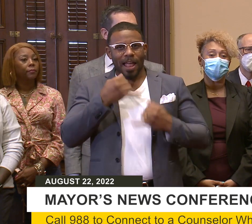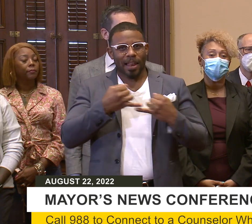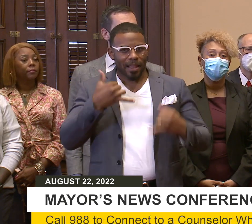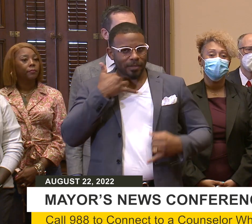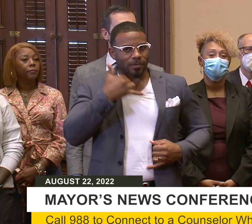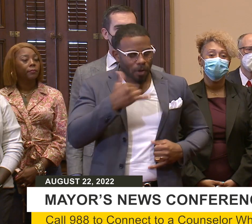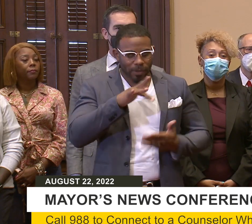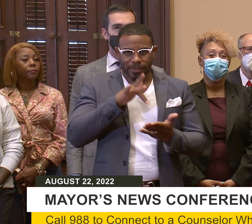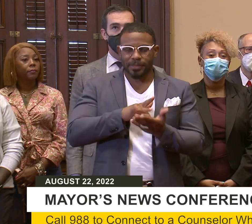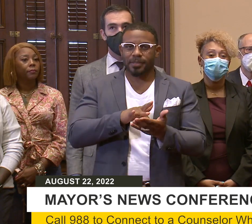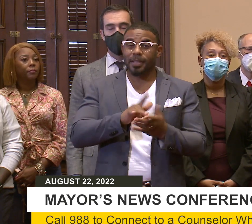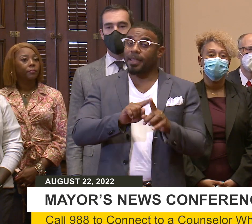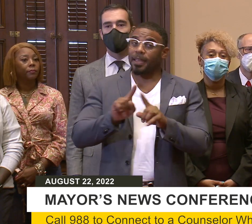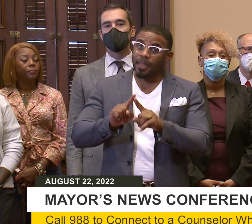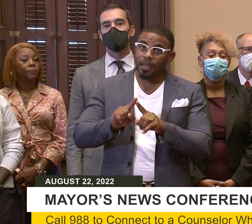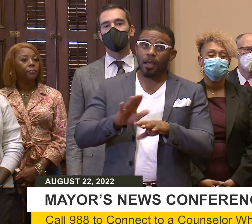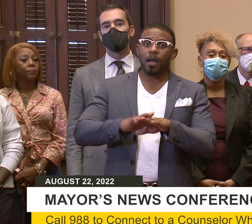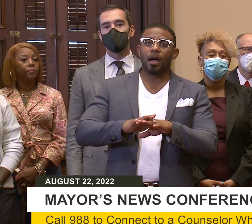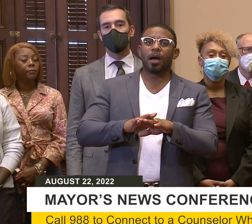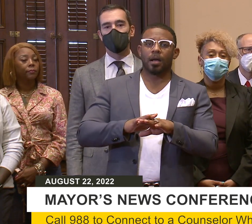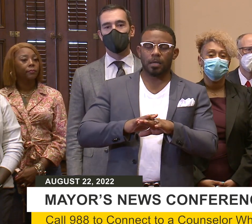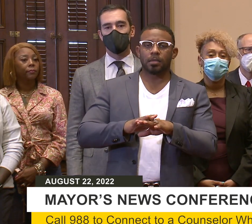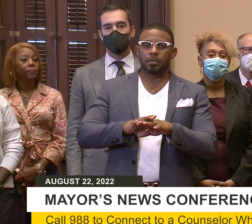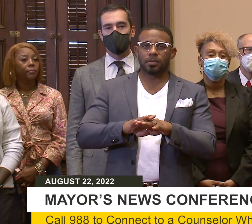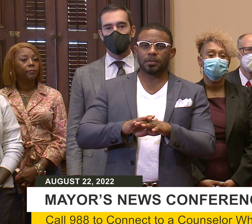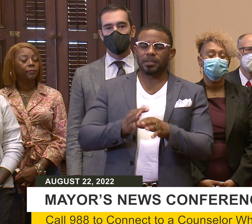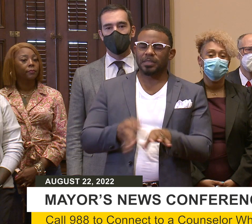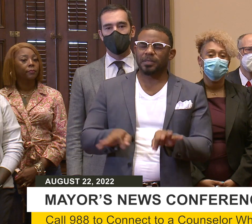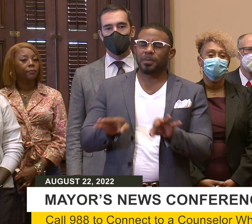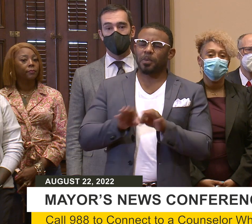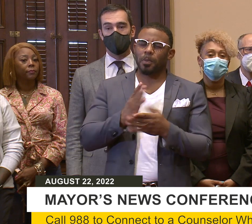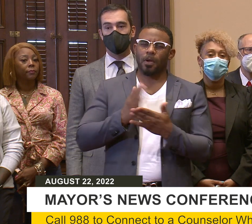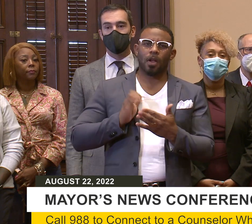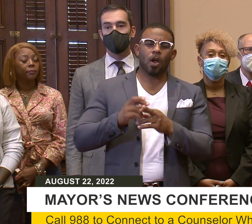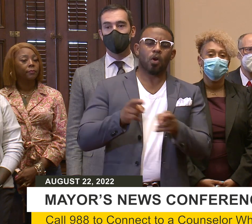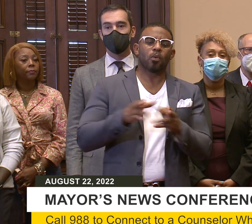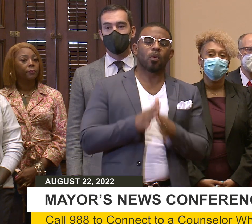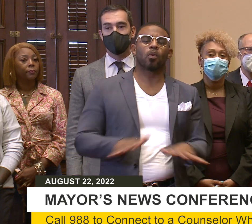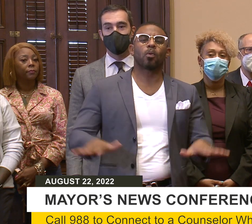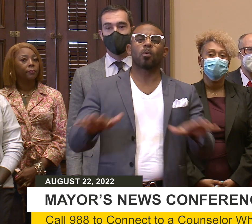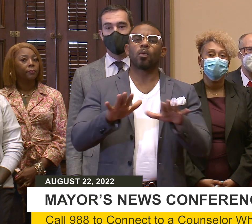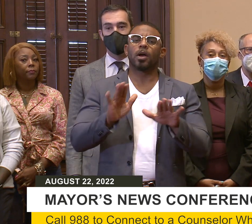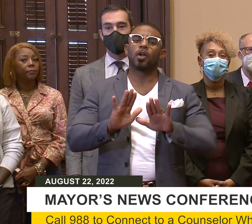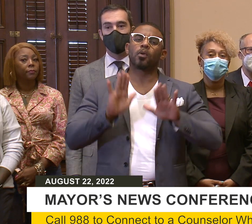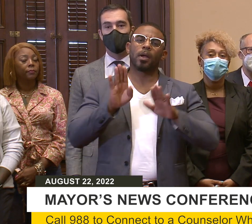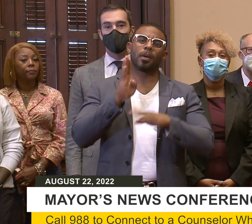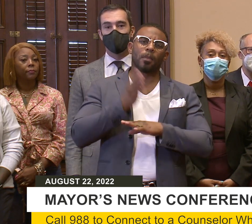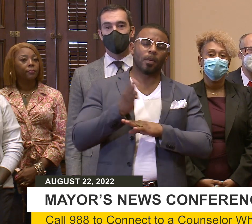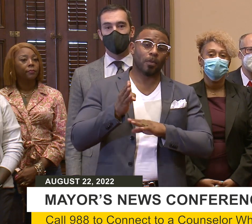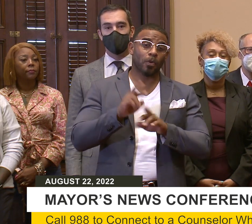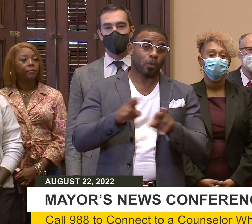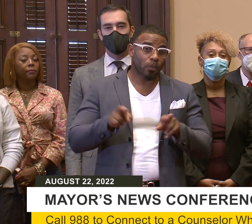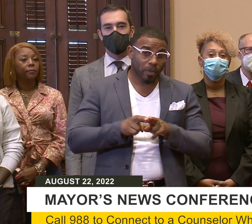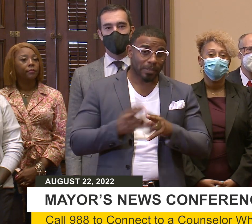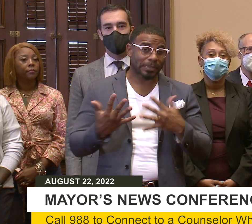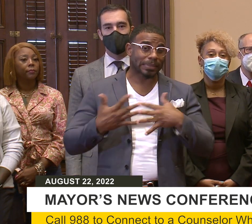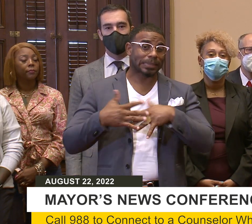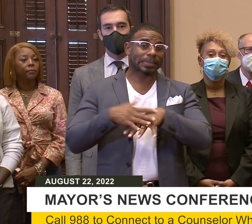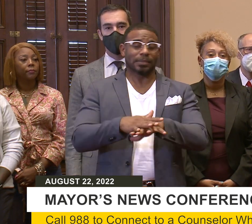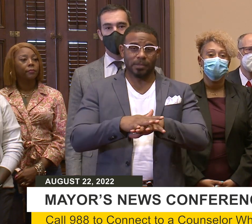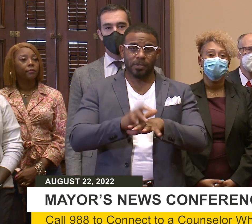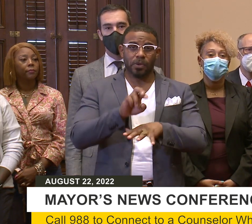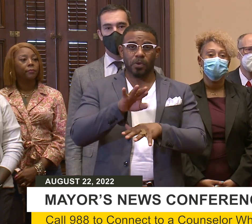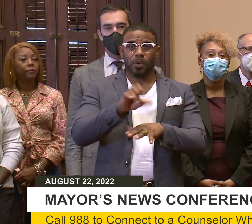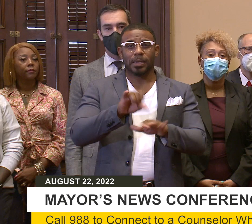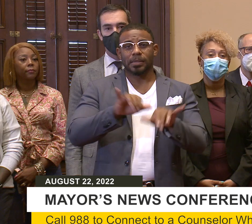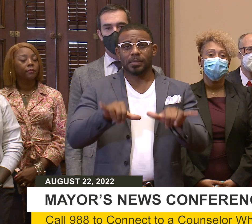hotline call center, and are an integral part of our region-wide Greater Baltimore Regional Integrated Crisis